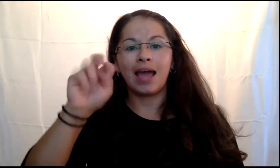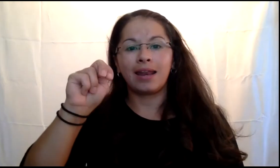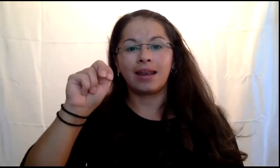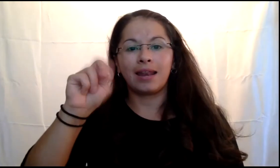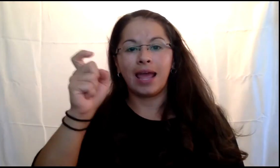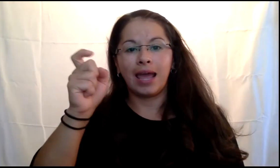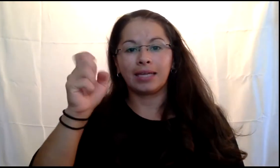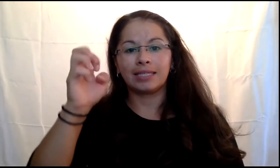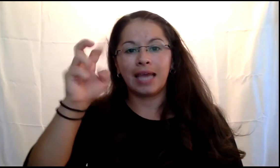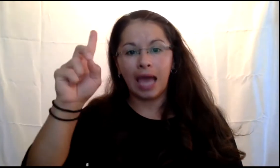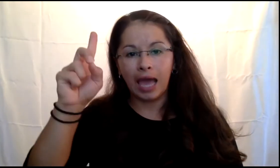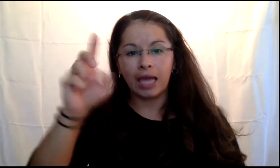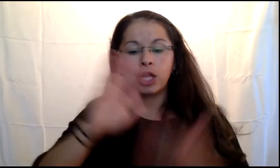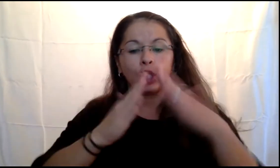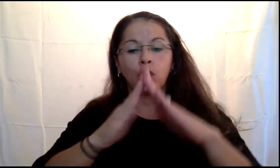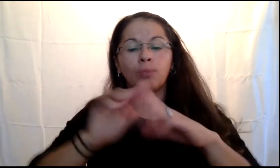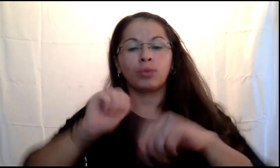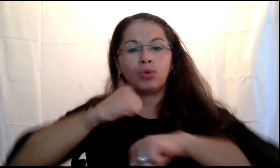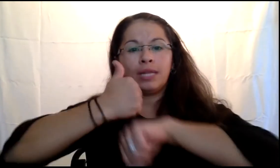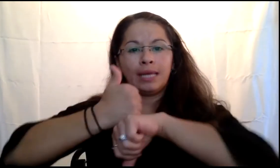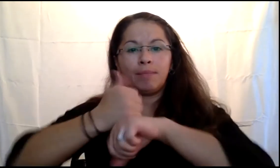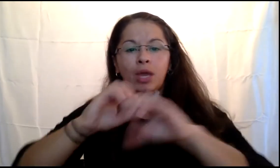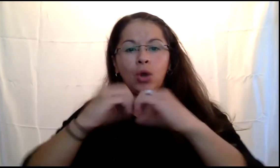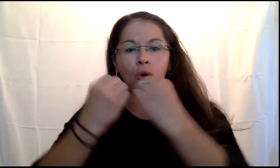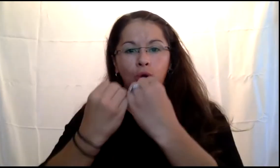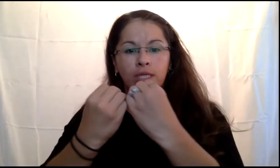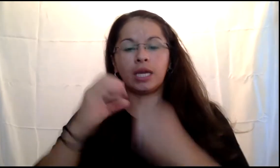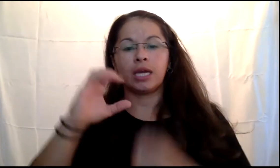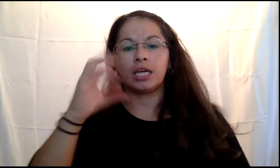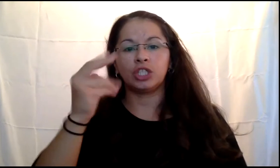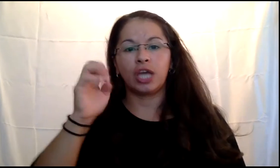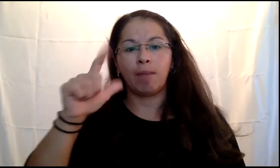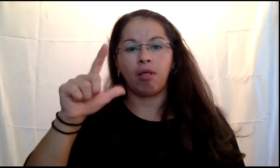community-based organization in Chapel Hill, North Carolina.